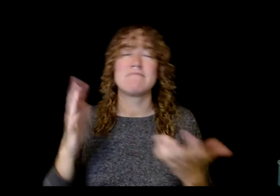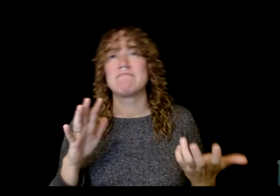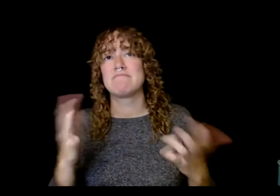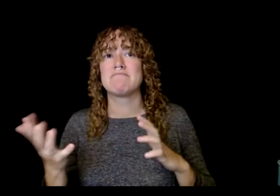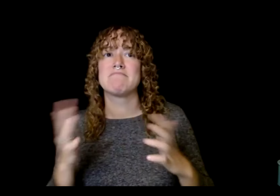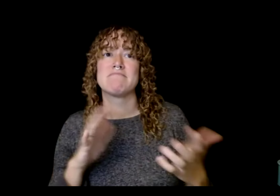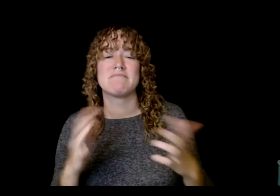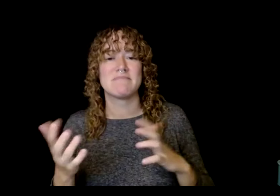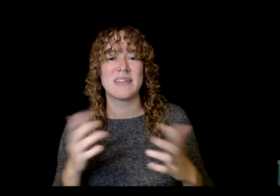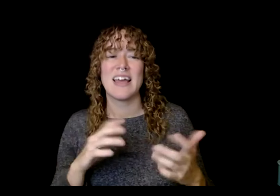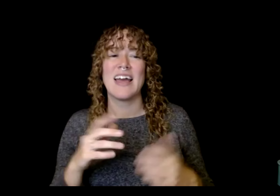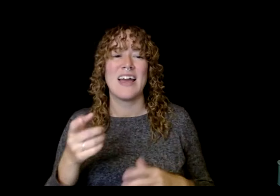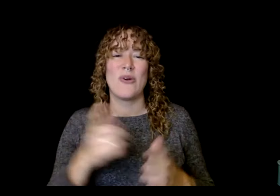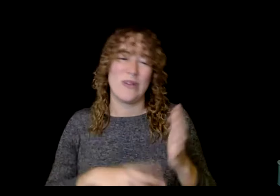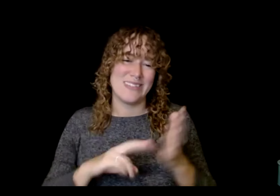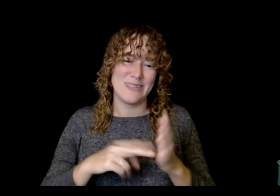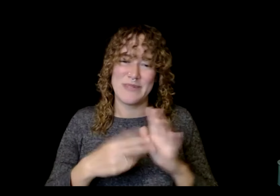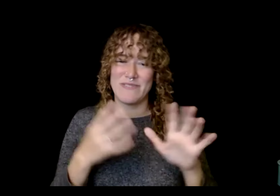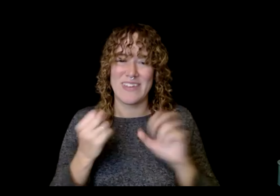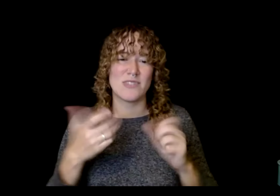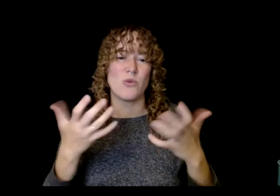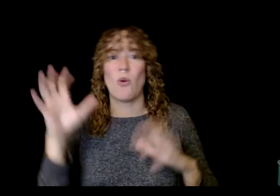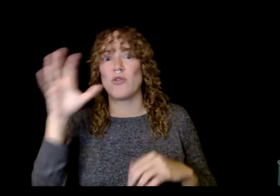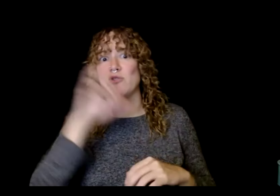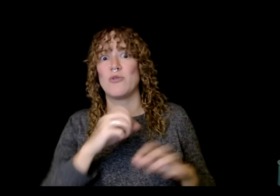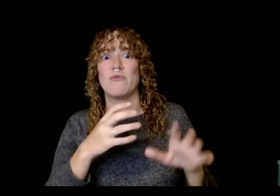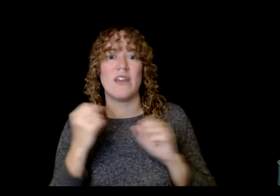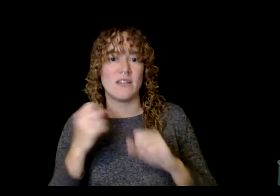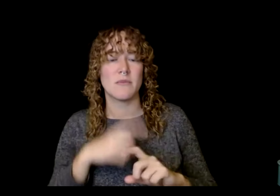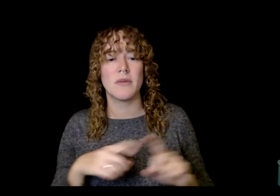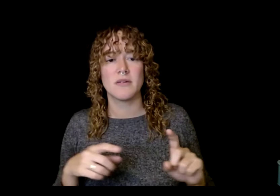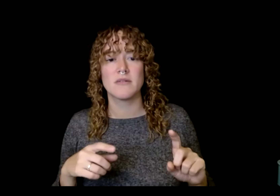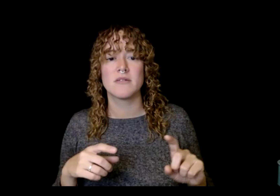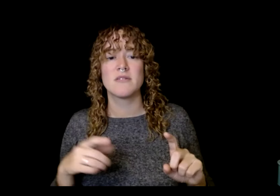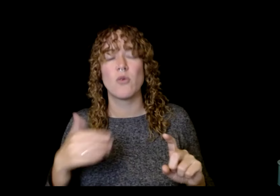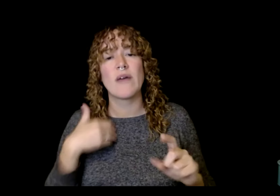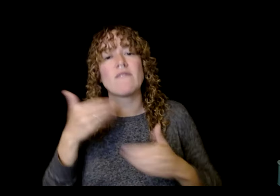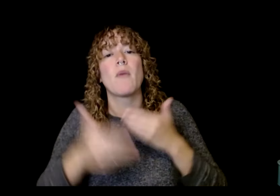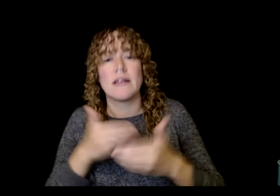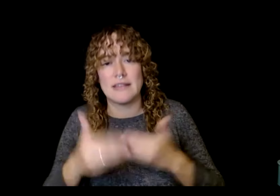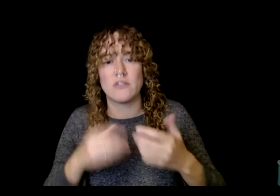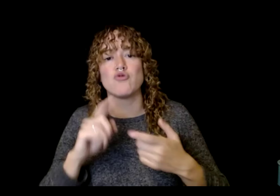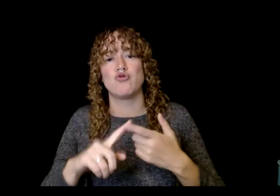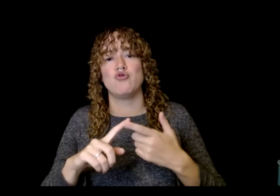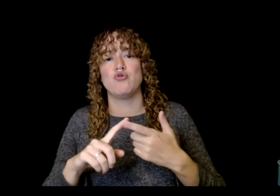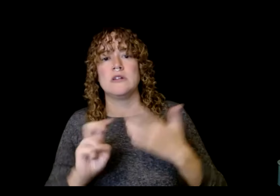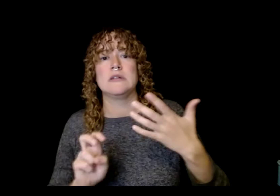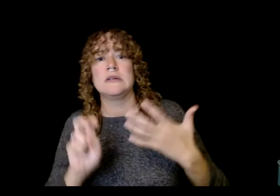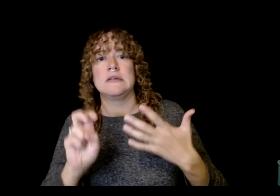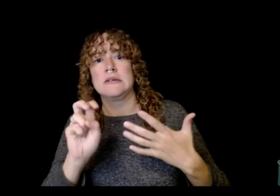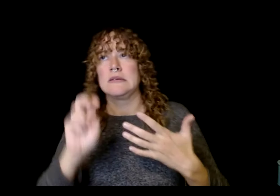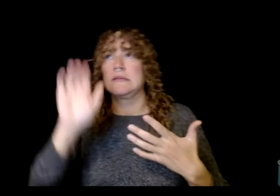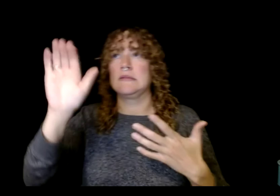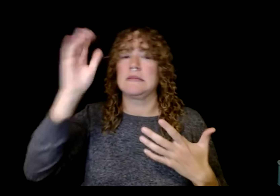leaves too much room for assumption. So I would say it does have a process for escalation to evaluate for